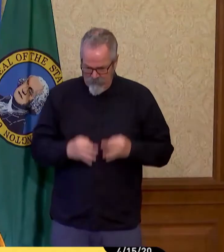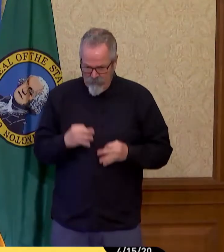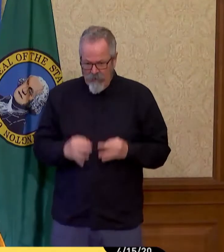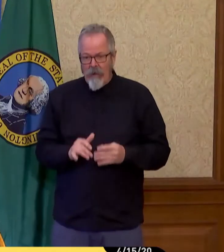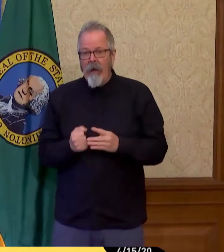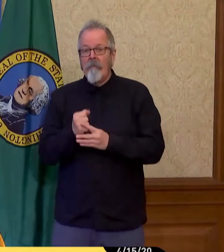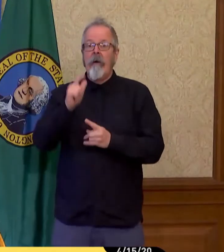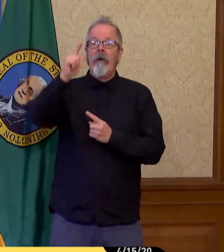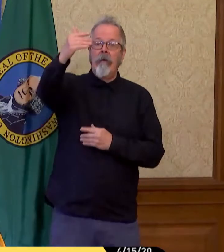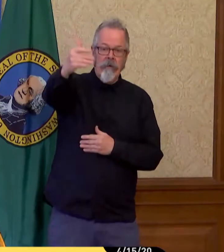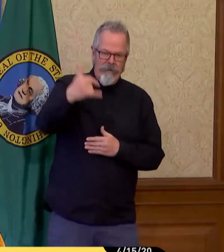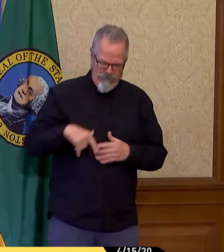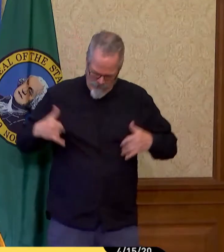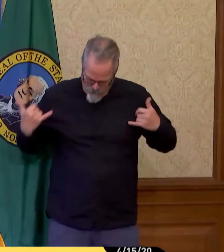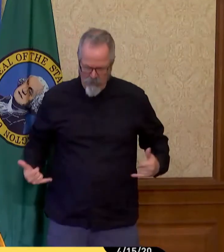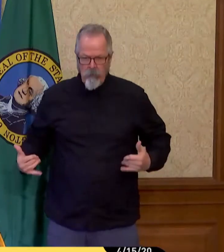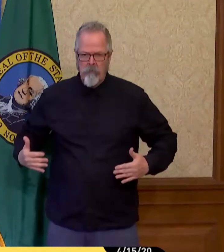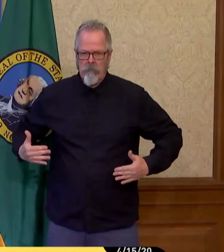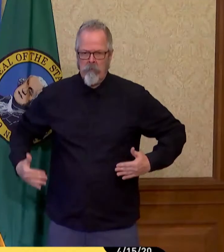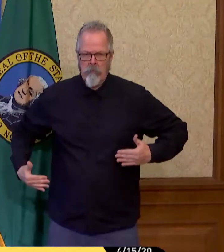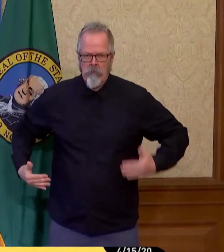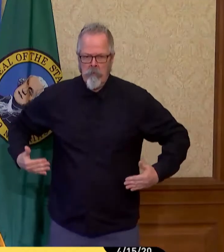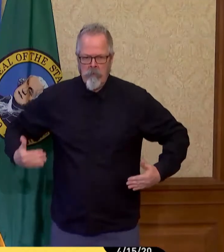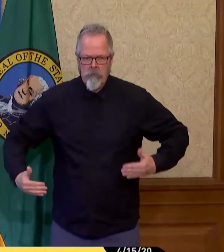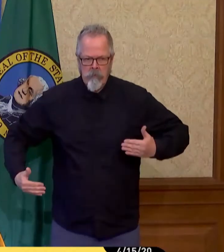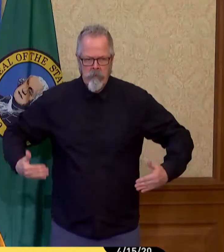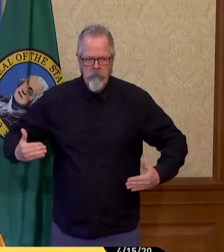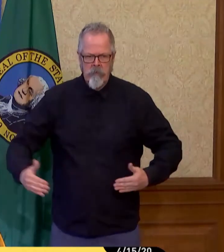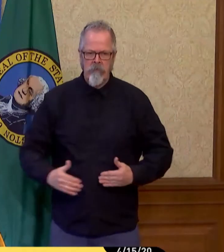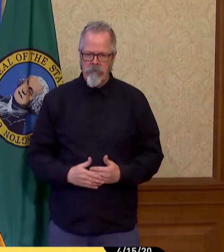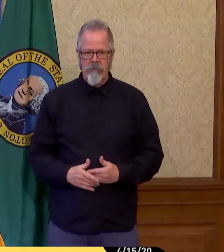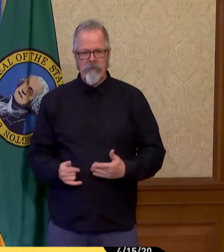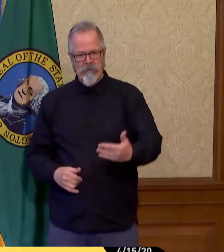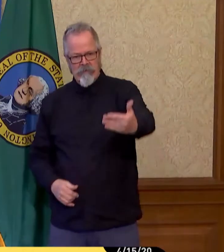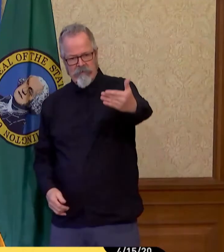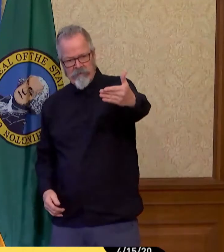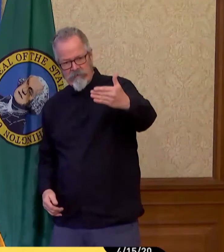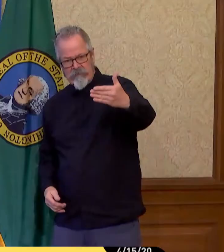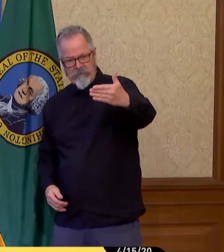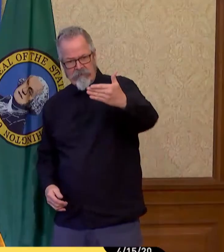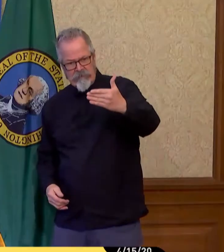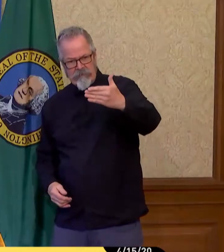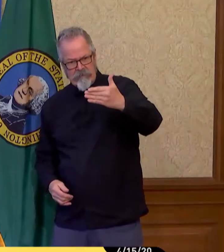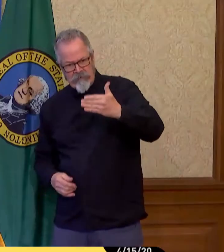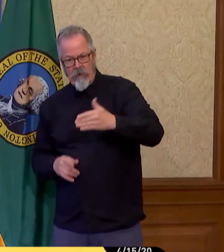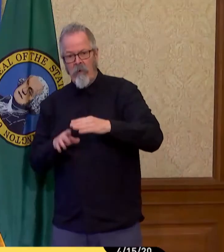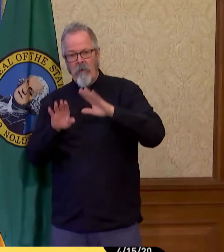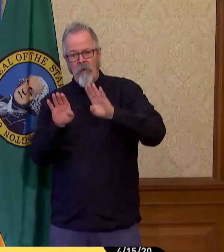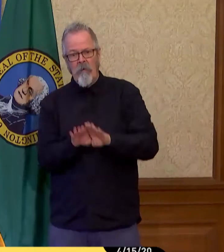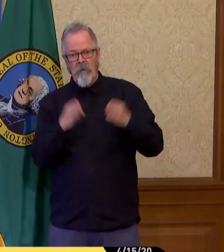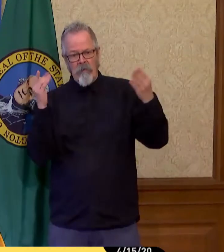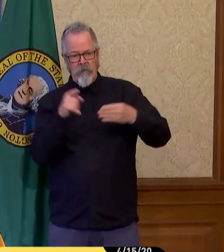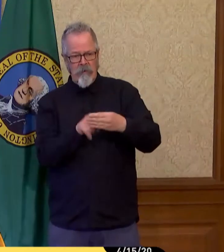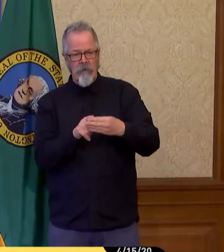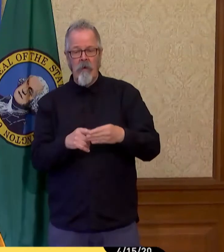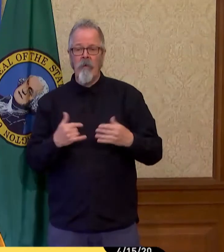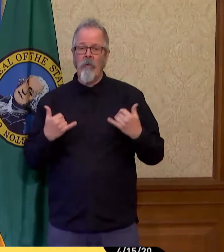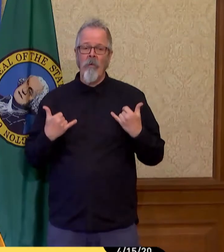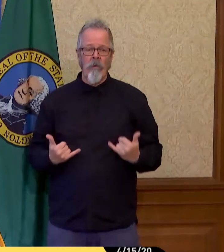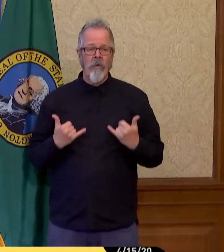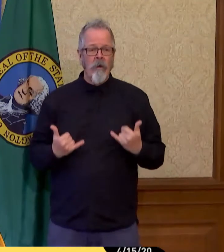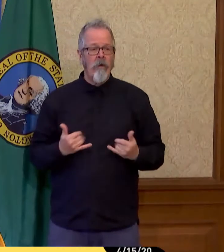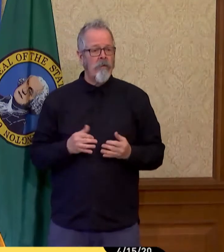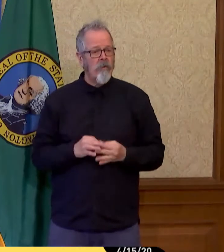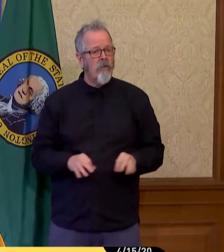and our grandparents. That's the day that's important. And I think it's April 15th. If it isn't April 15th,